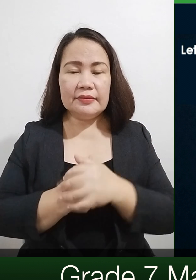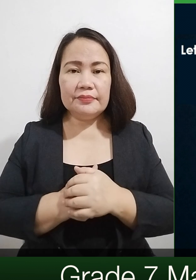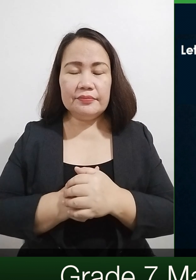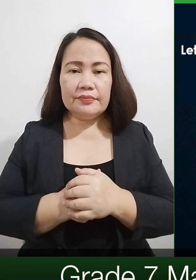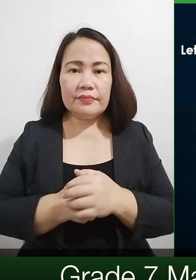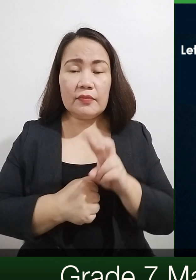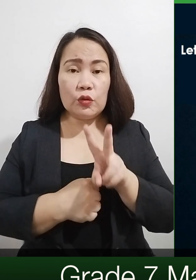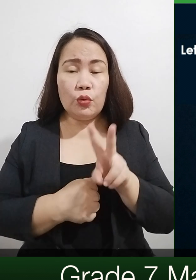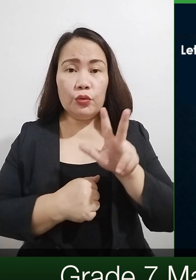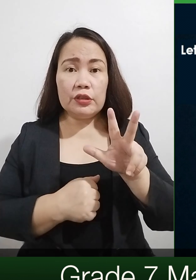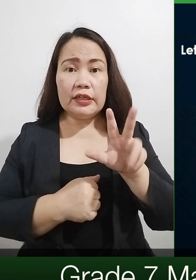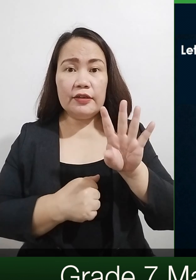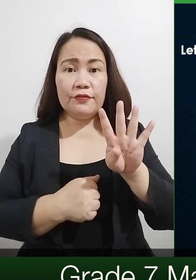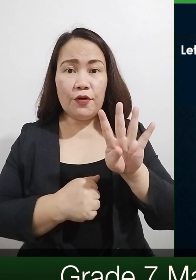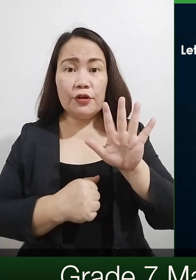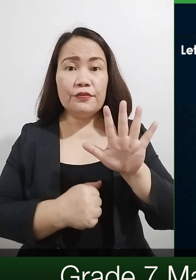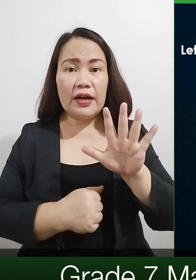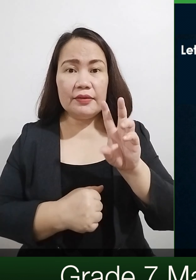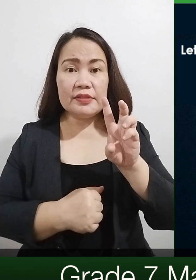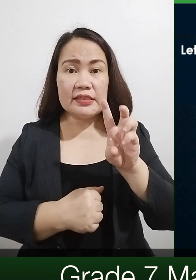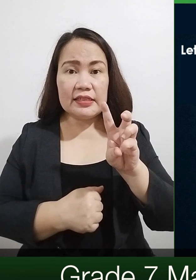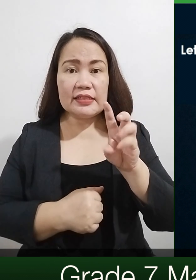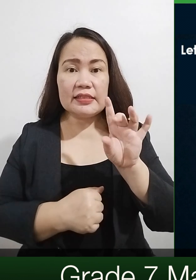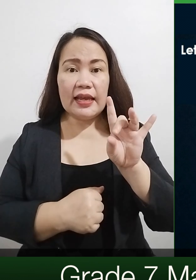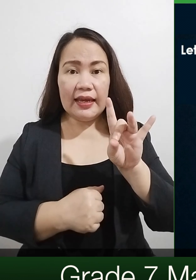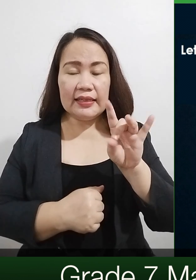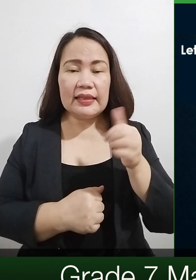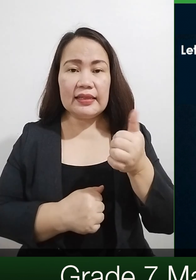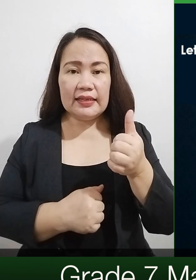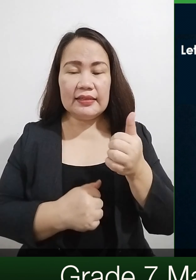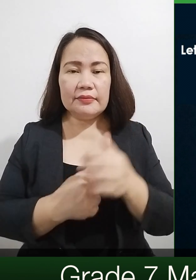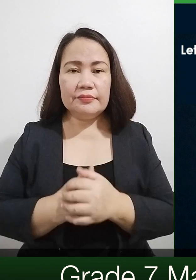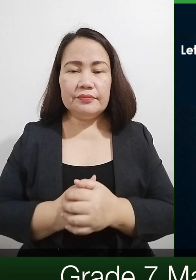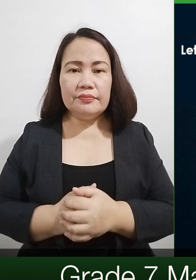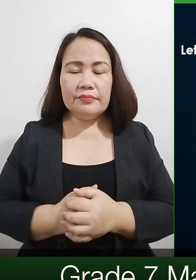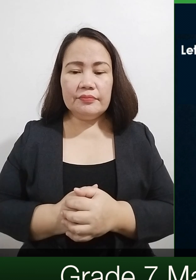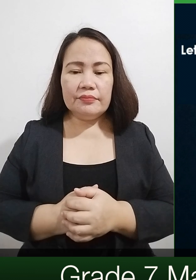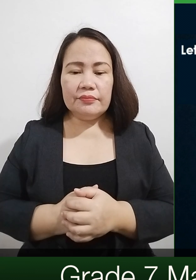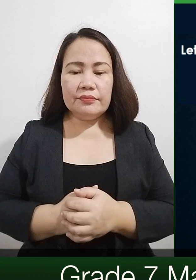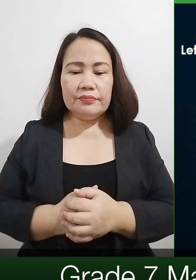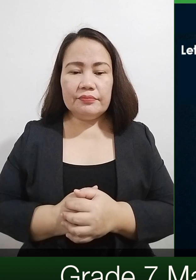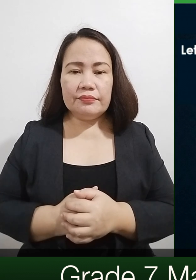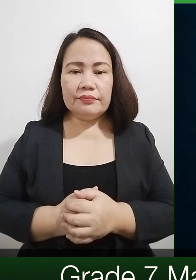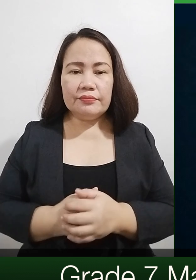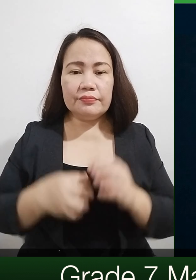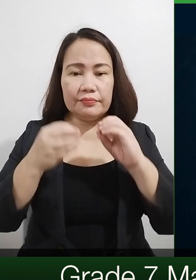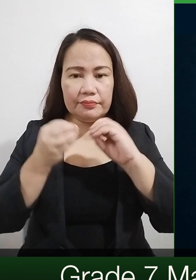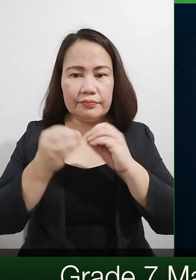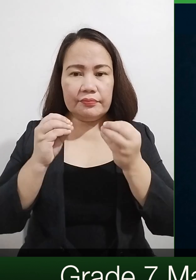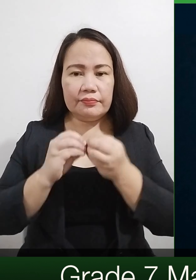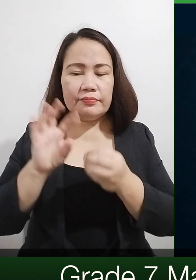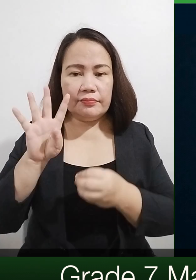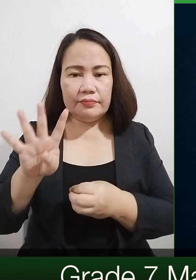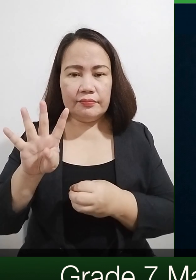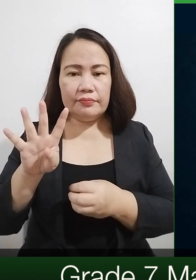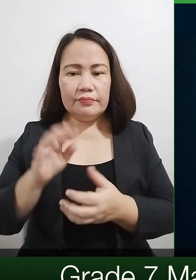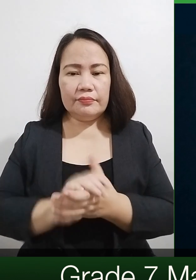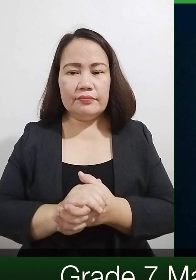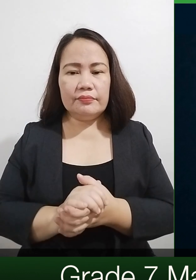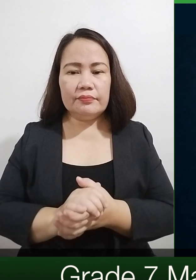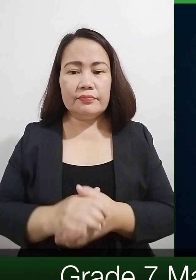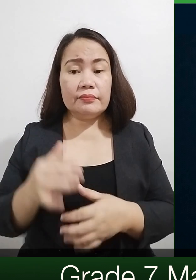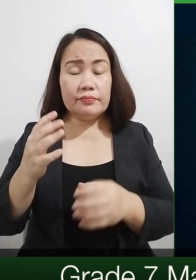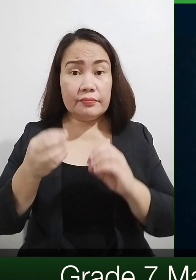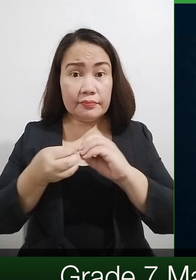2, 3, 4, 5, 6, 8, 10. Okay, let's have number 4. So,